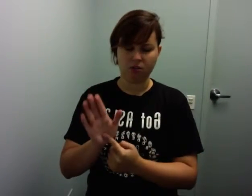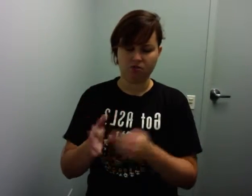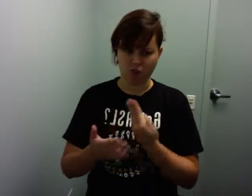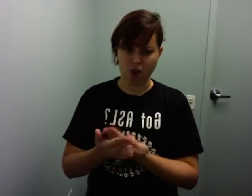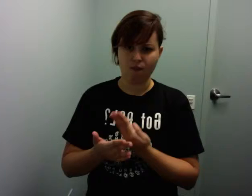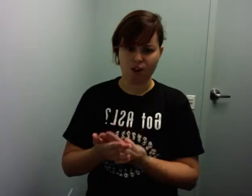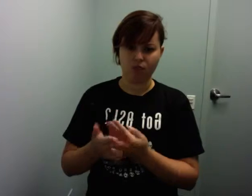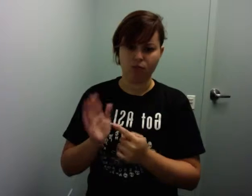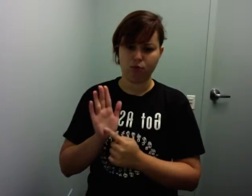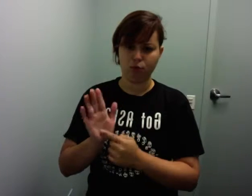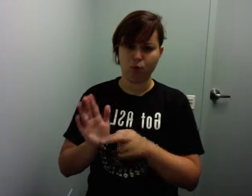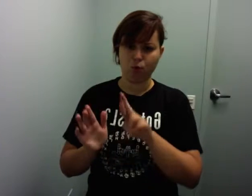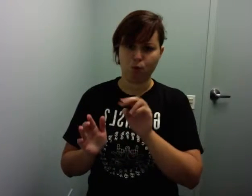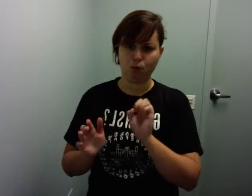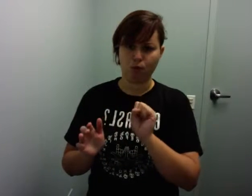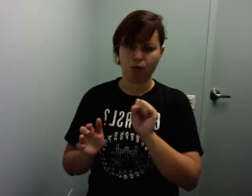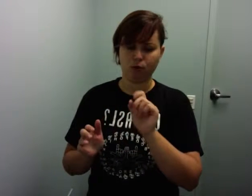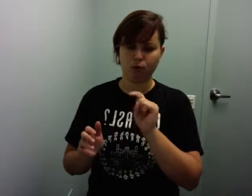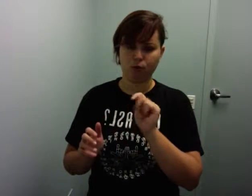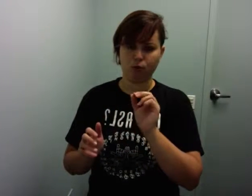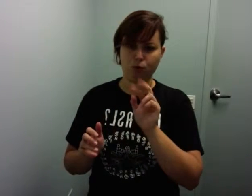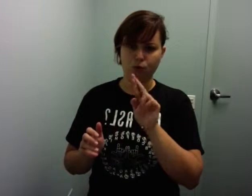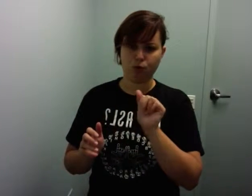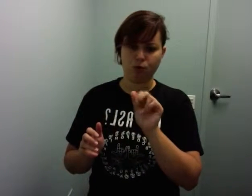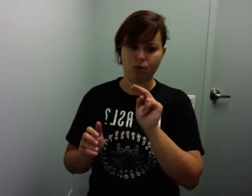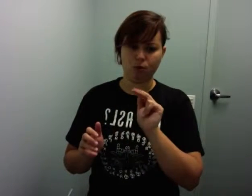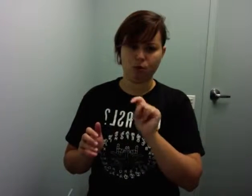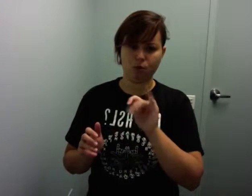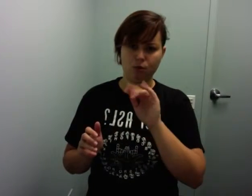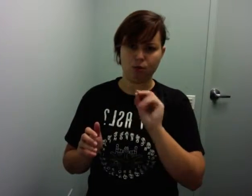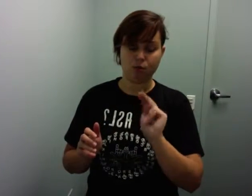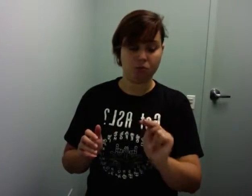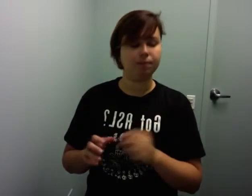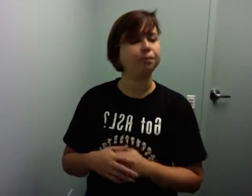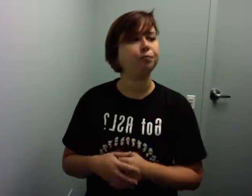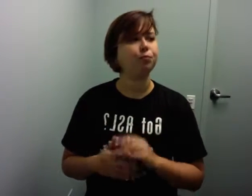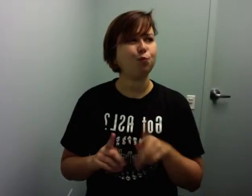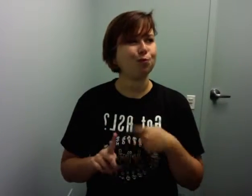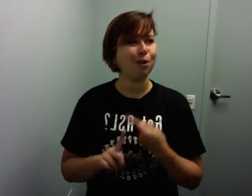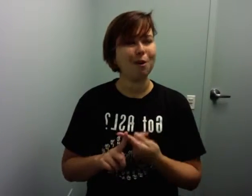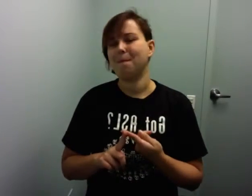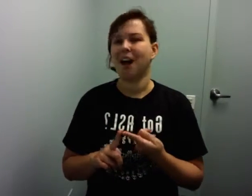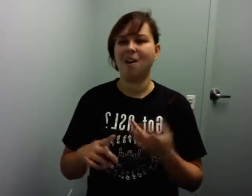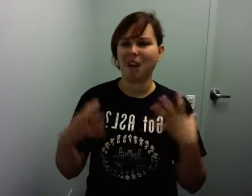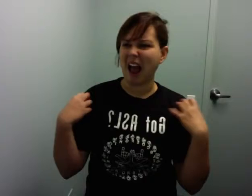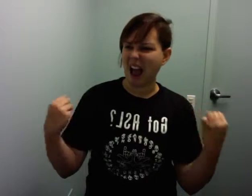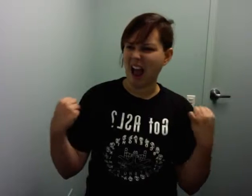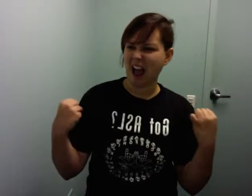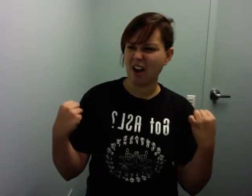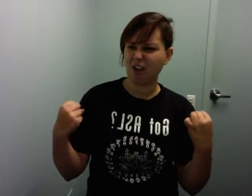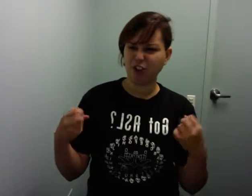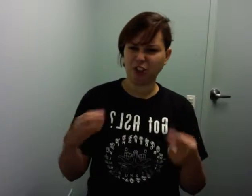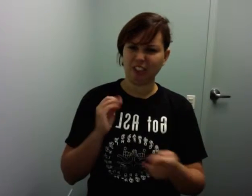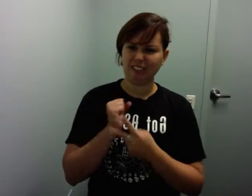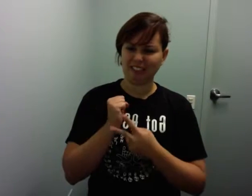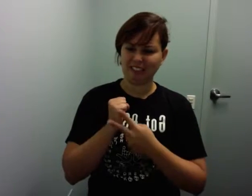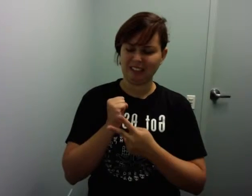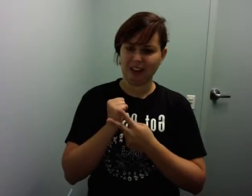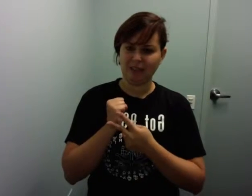about energy conservation? Again, perhaps intuitive. You essentially sleep to save calories.